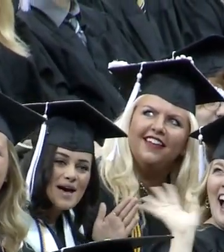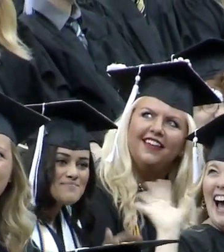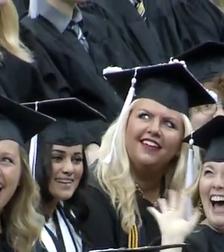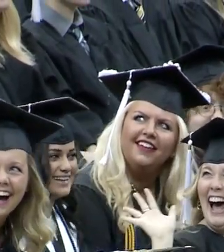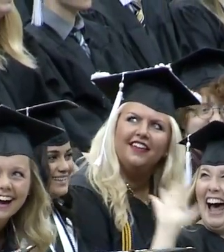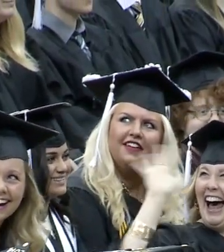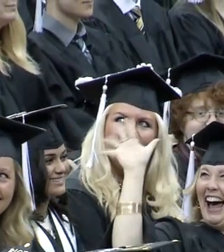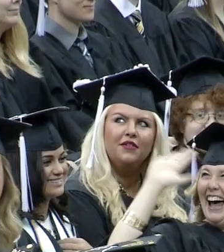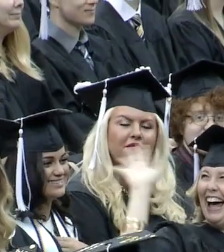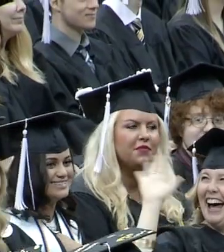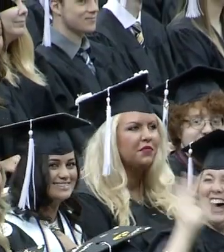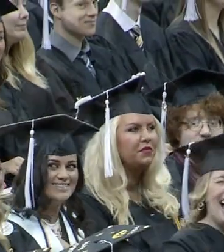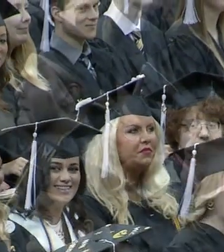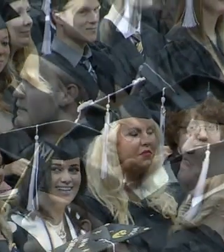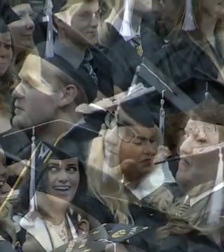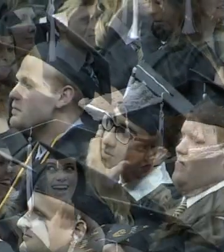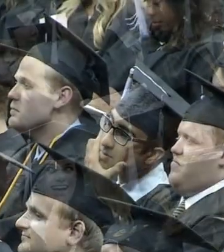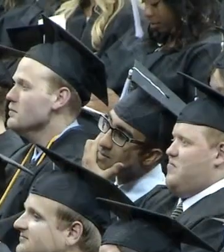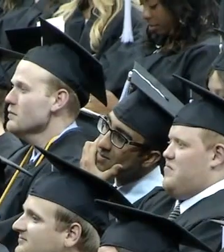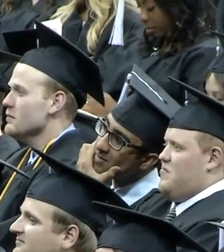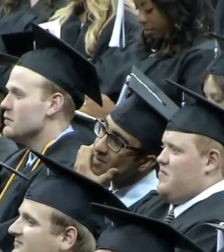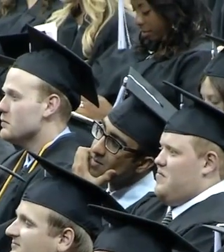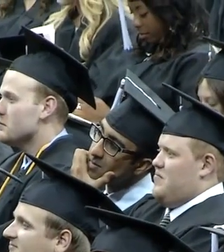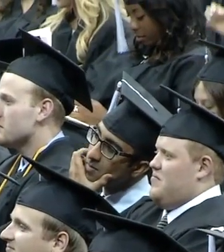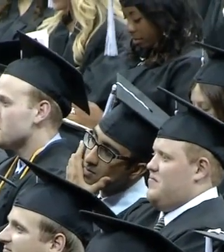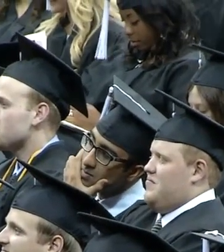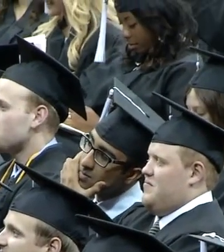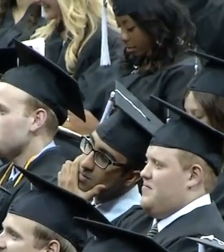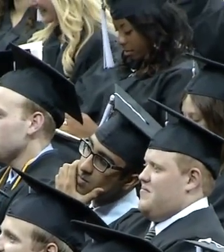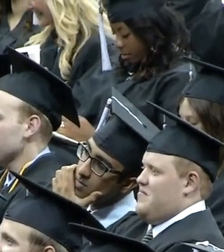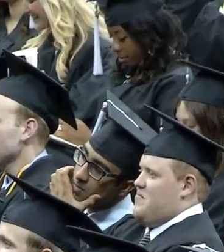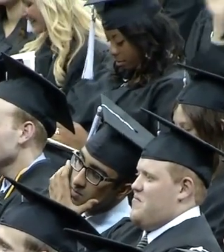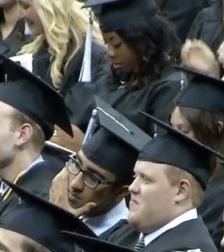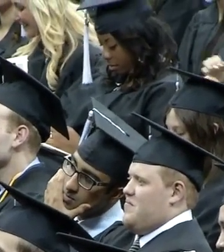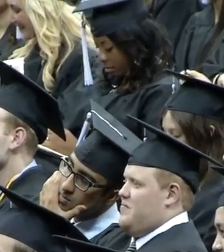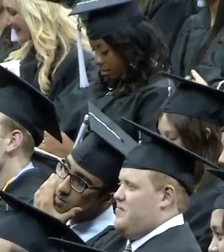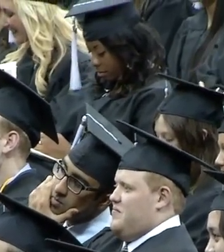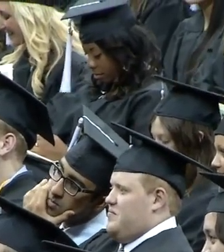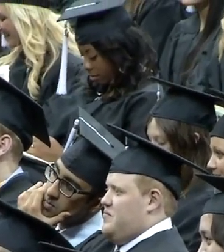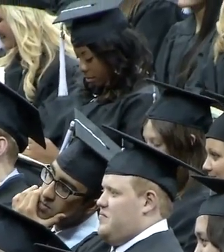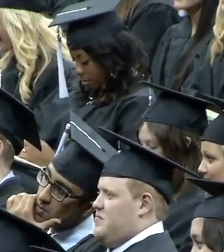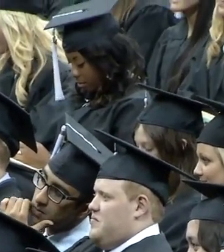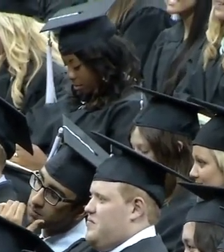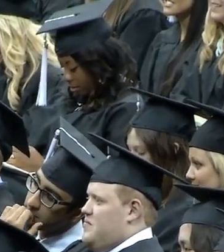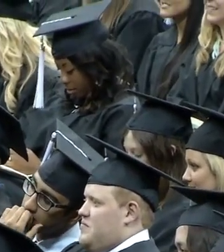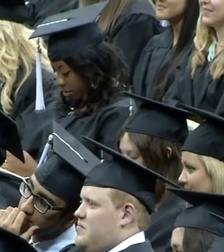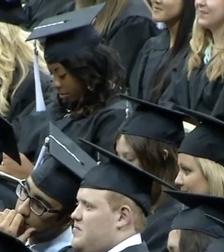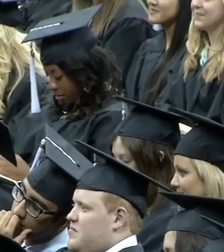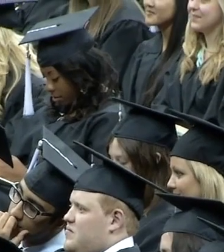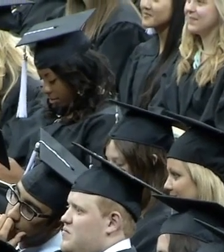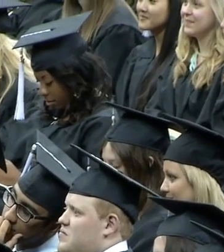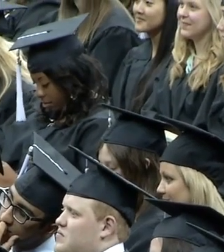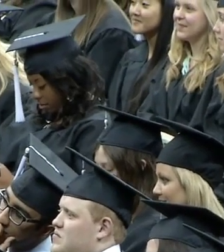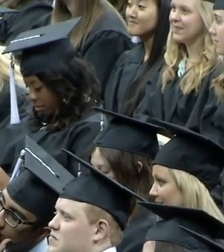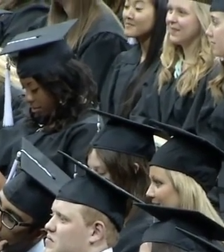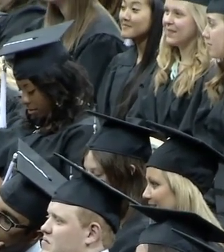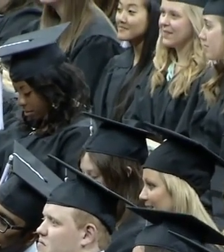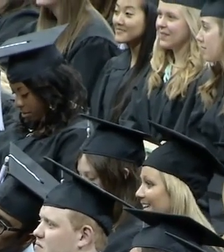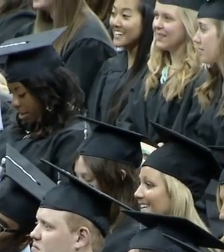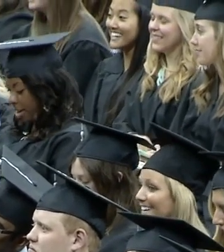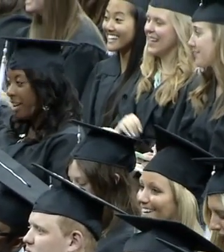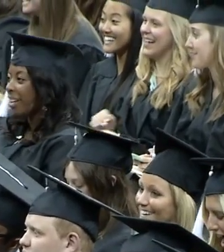Soon you will be University of Iowa graduates and will either enter the workforce or graduate school. Hashtag either way you will be